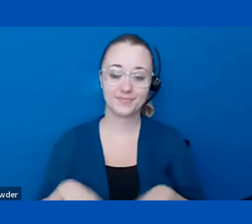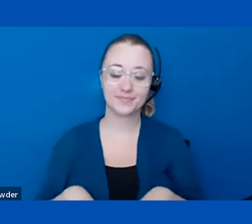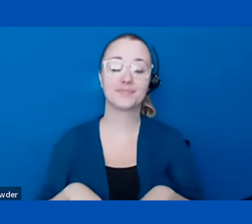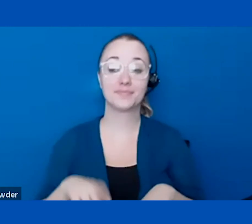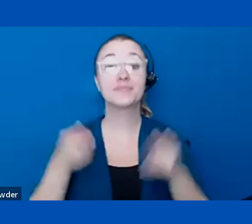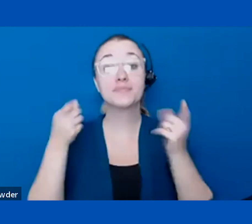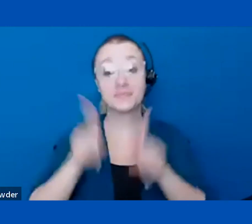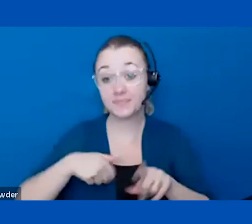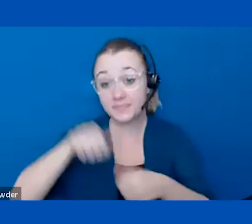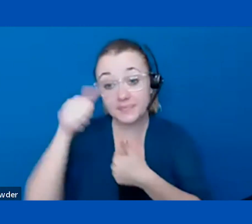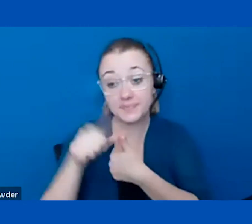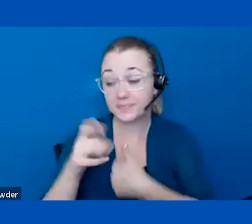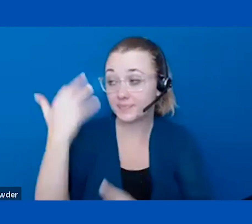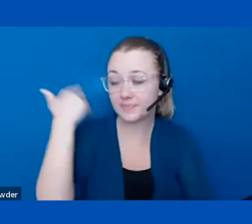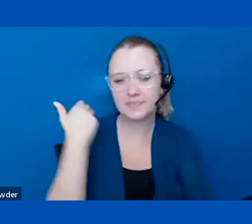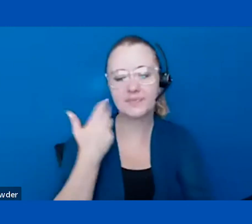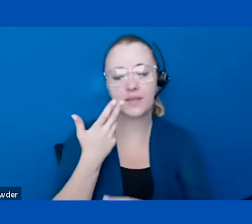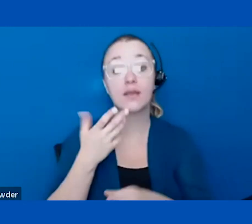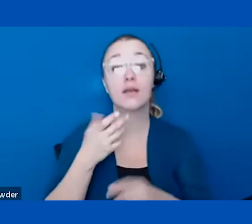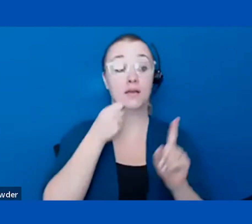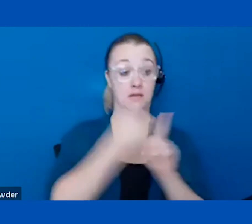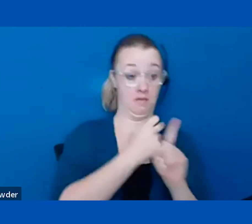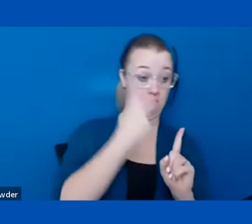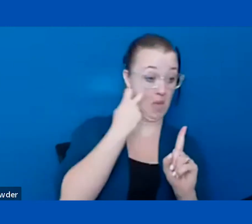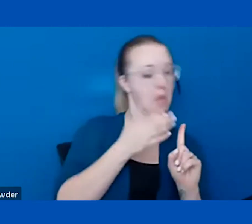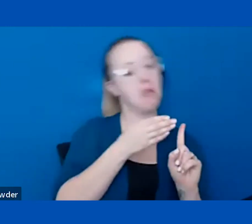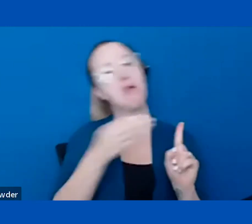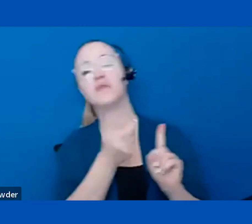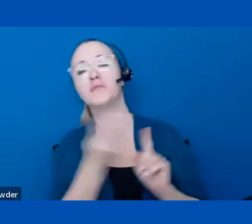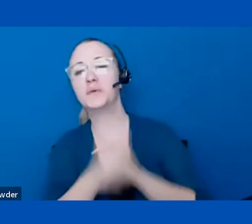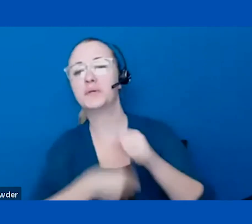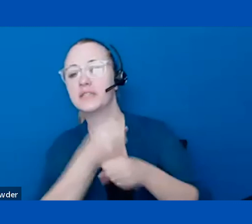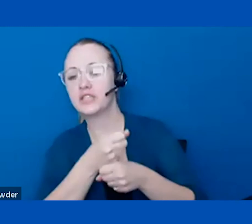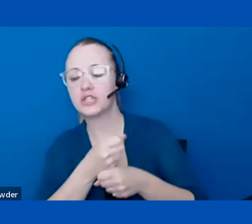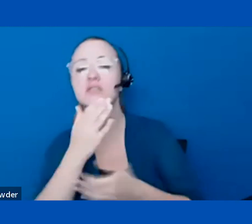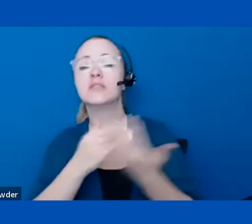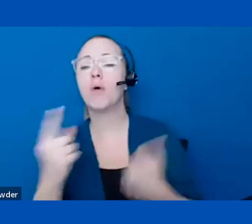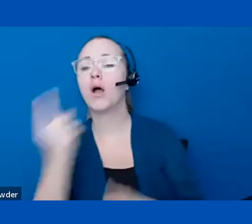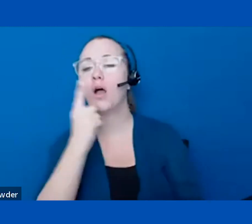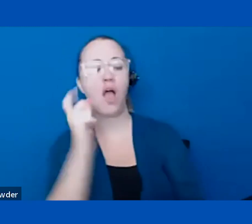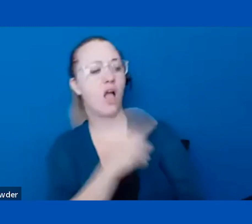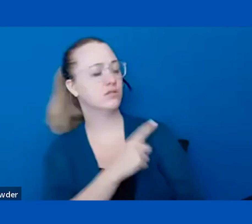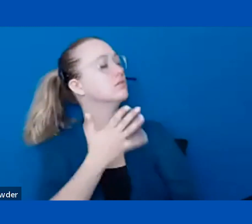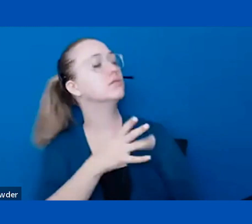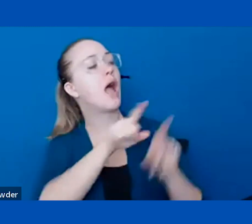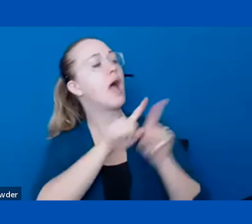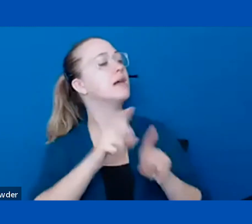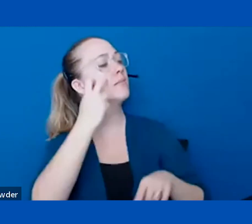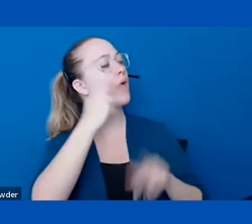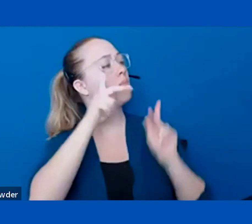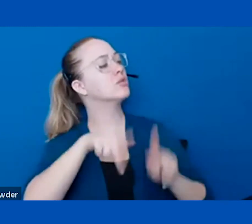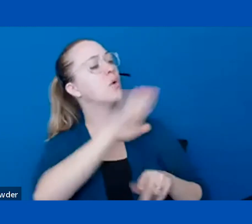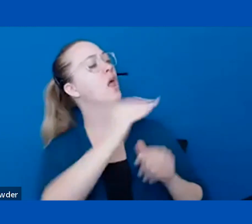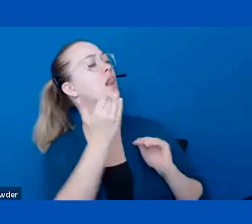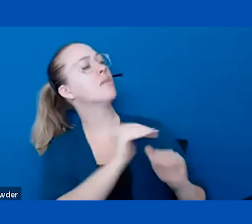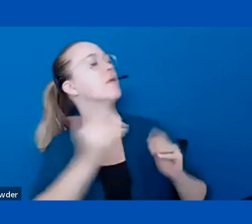a few years after I became blind, somebody asked me, so as a blind person, like, what are your limits? And like really under like think like, oh, do you